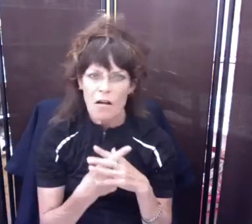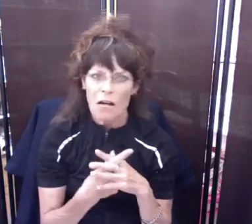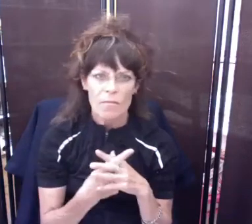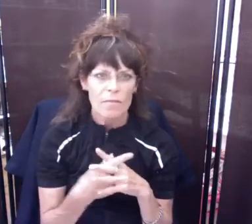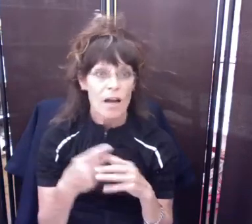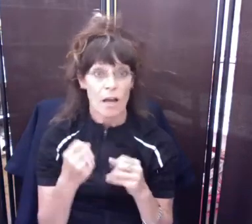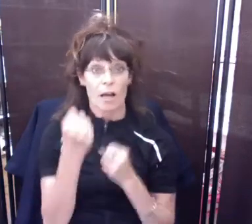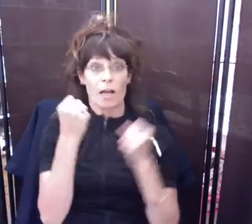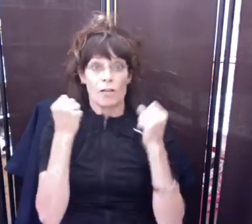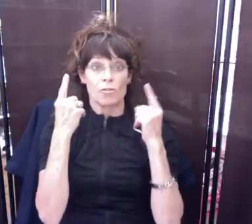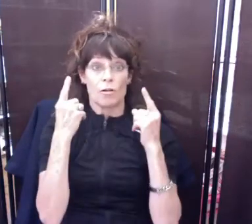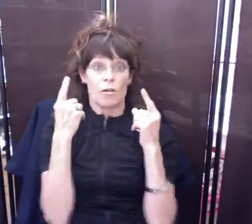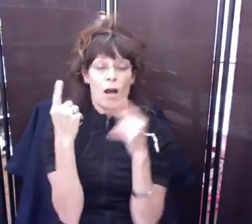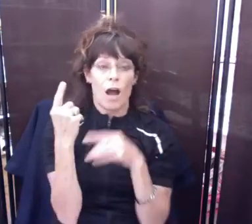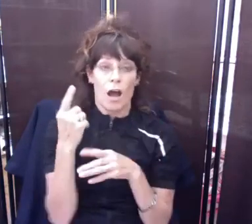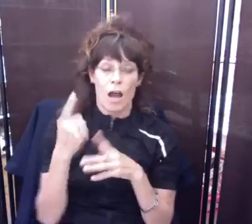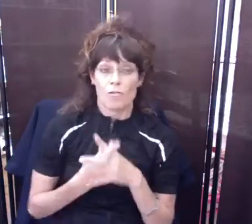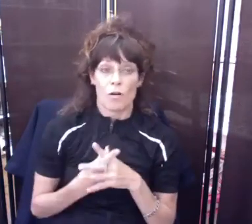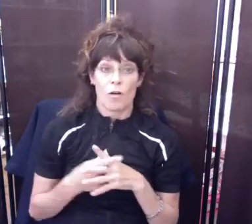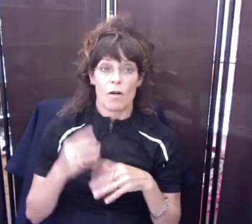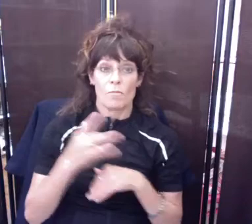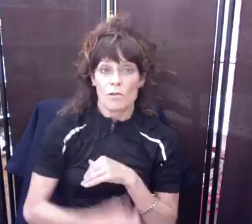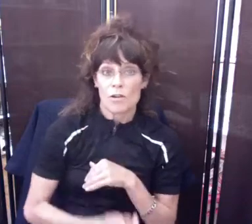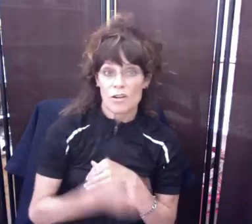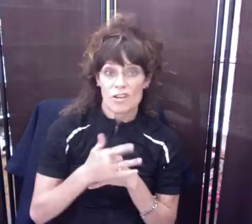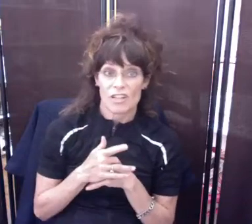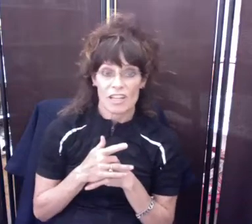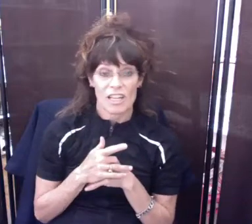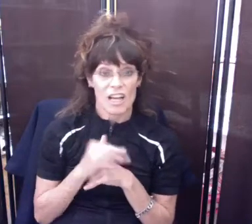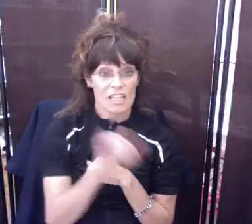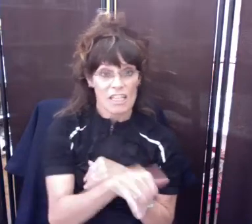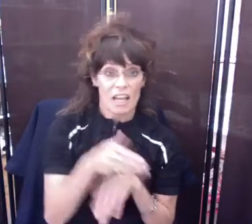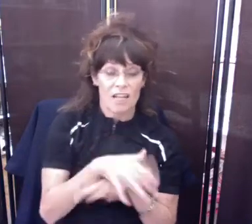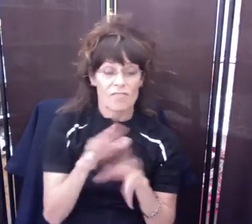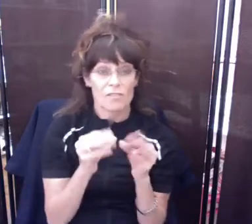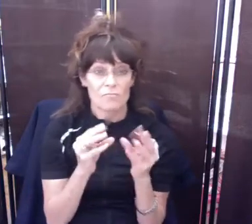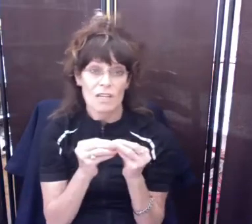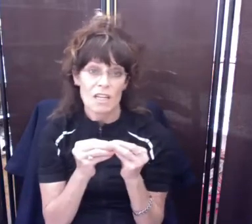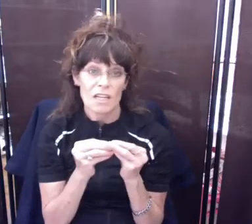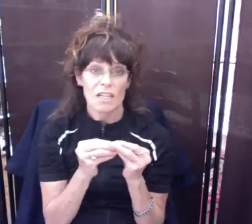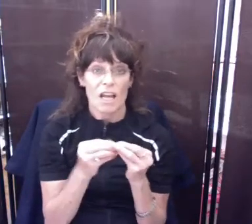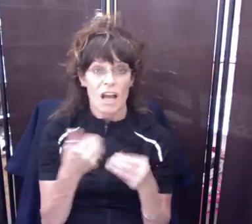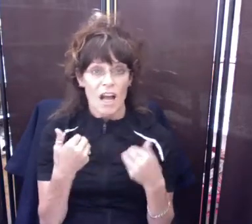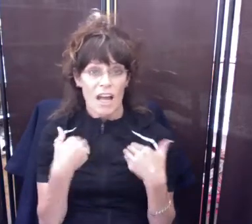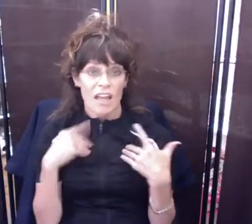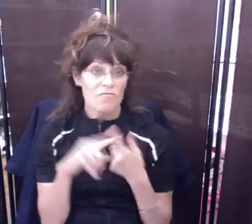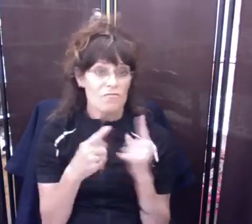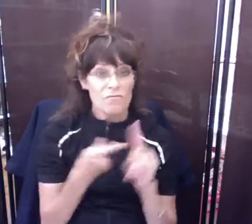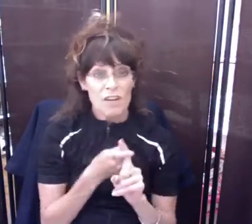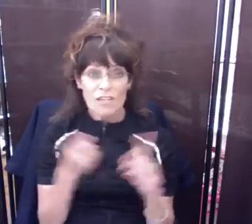late. You see me at the diner afterward. You know what I mean? I got road dog friends that I show up at meetings with. I'm